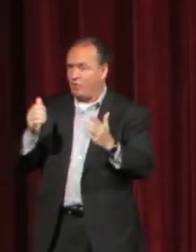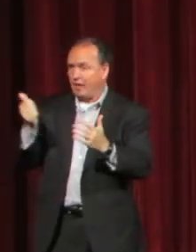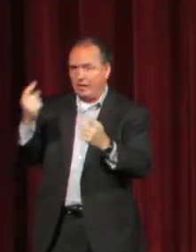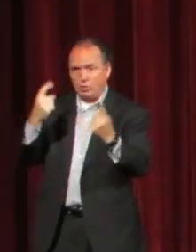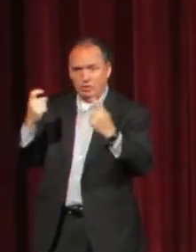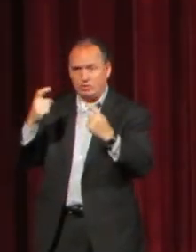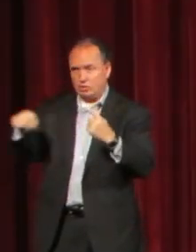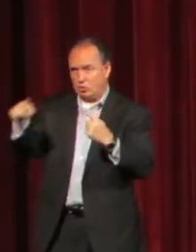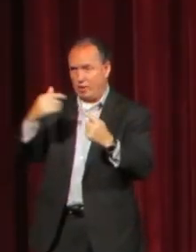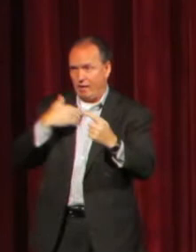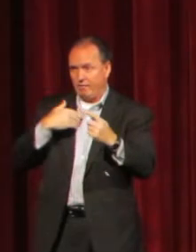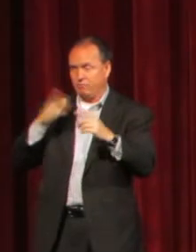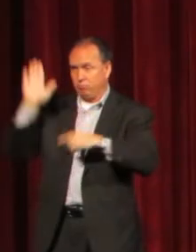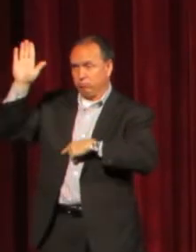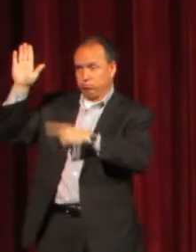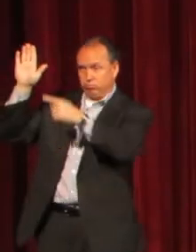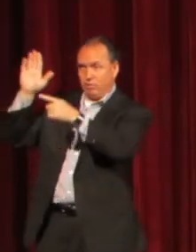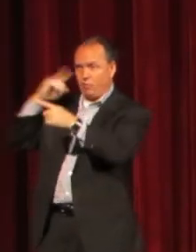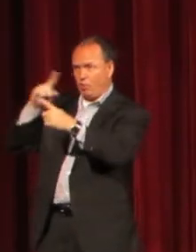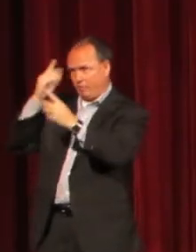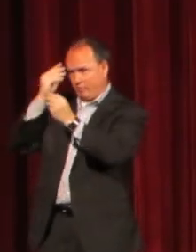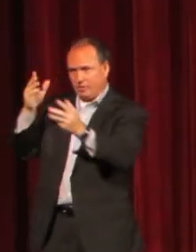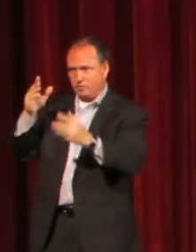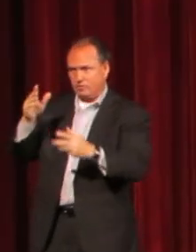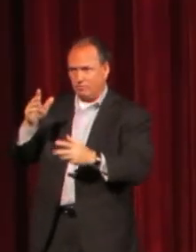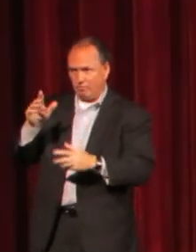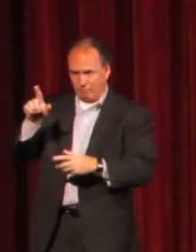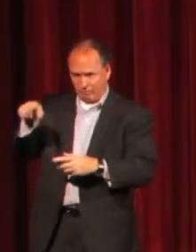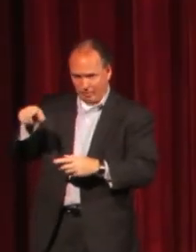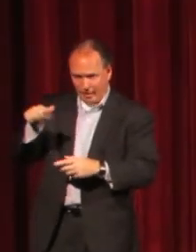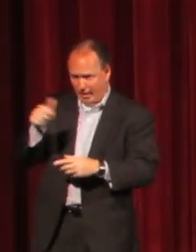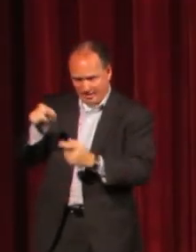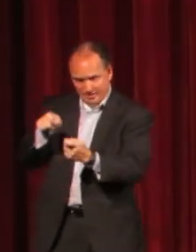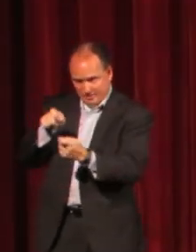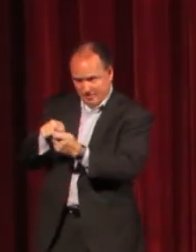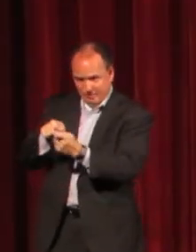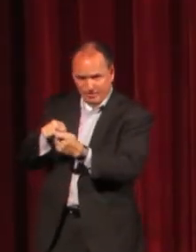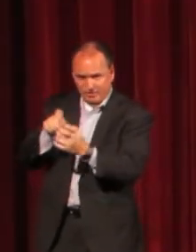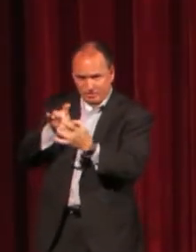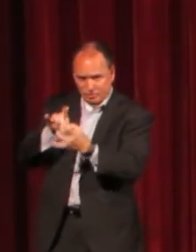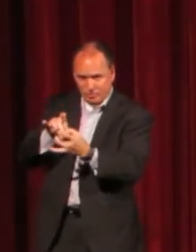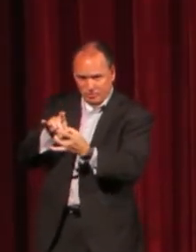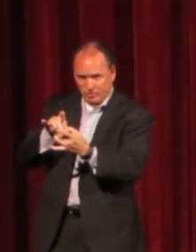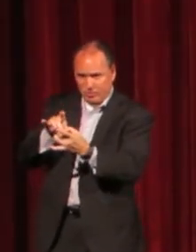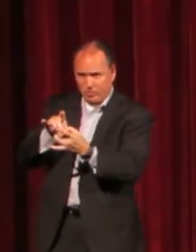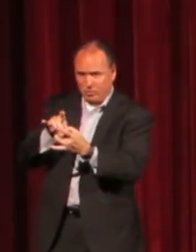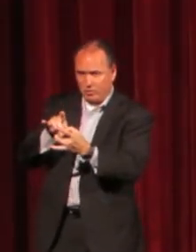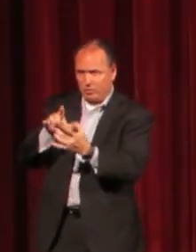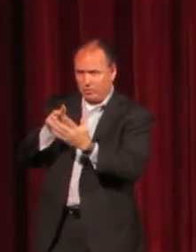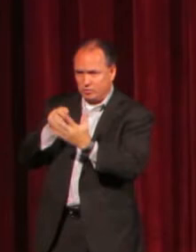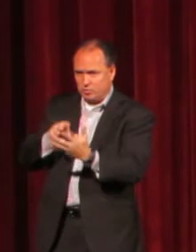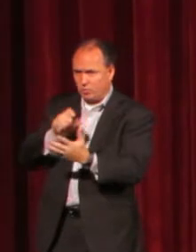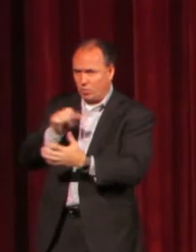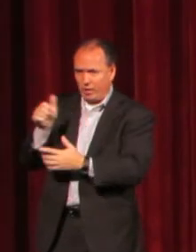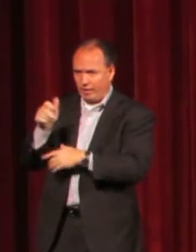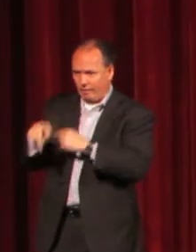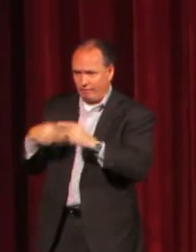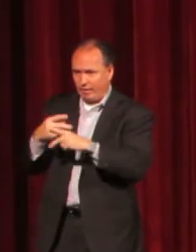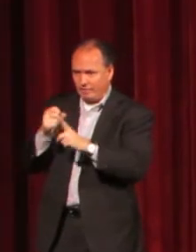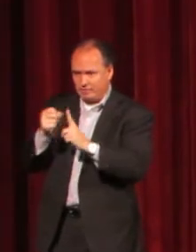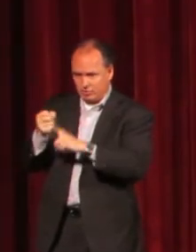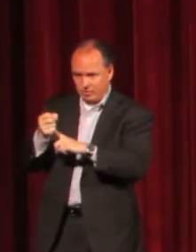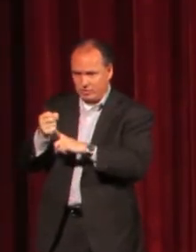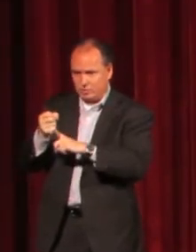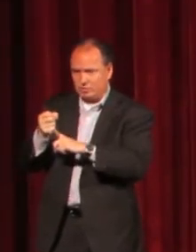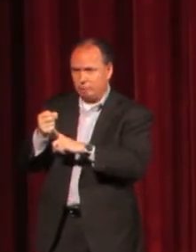any questions that you may have with this information. If it's anything specific to a student or any type of